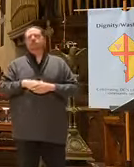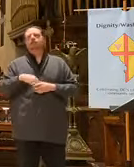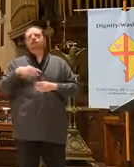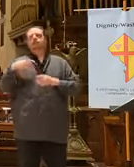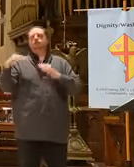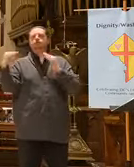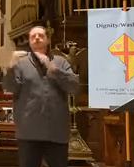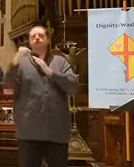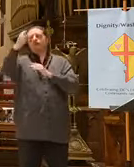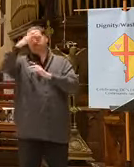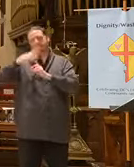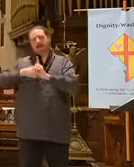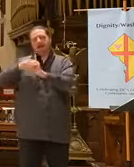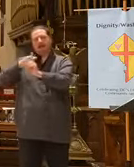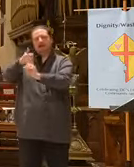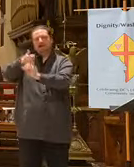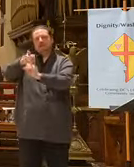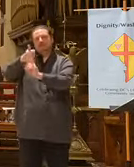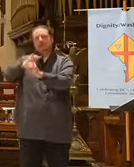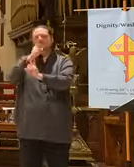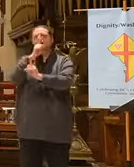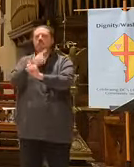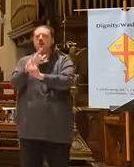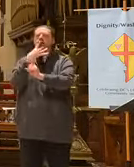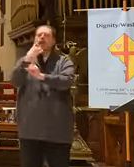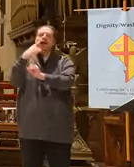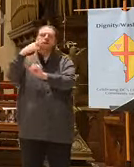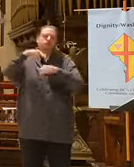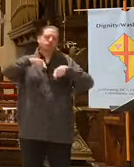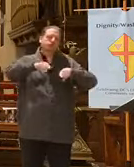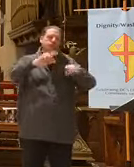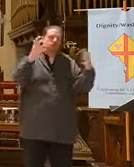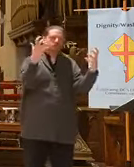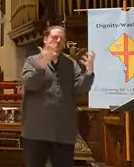upright. A just man is a light in